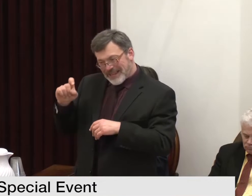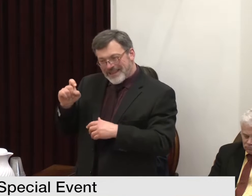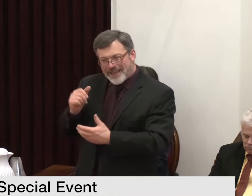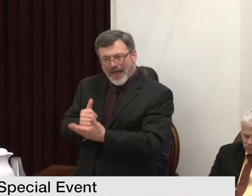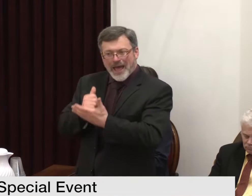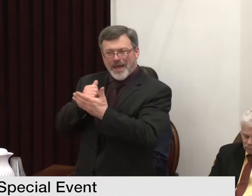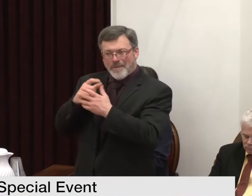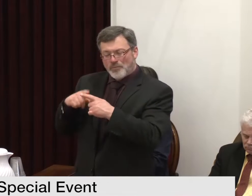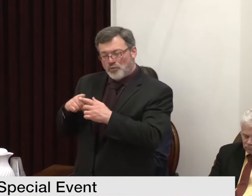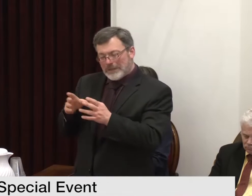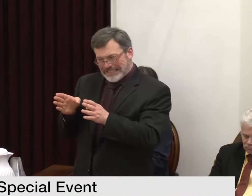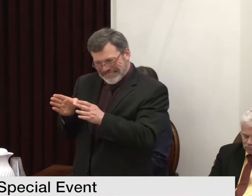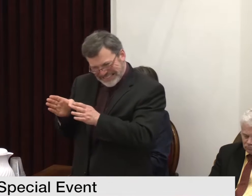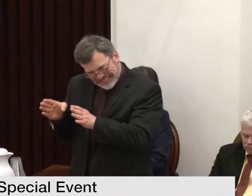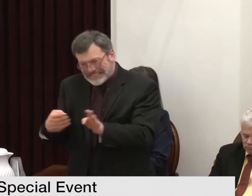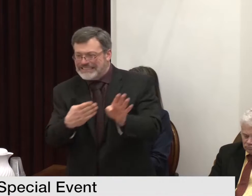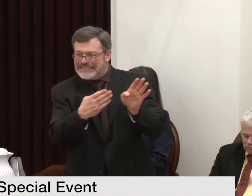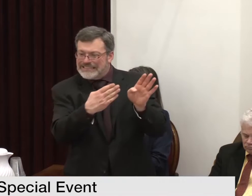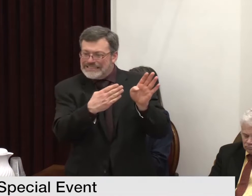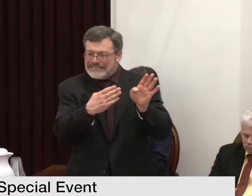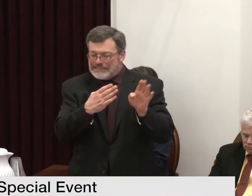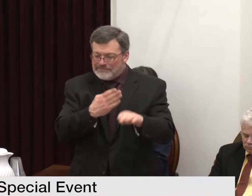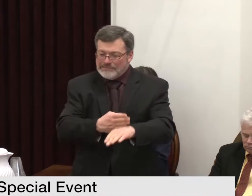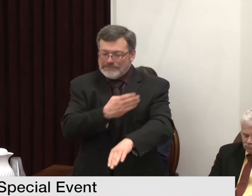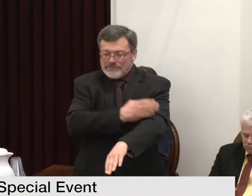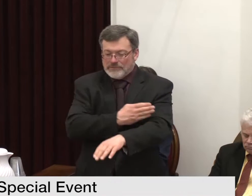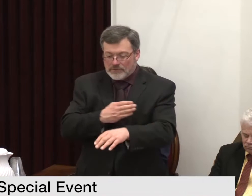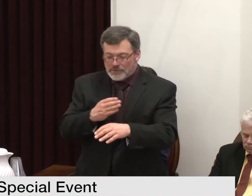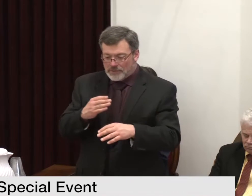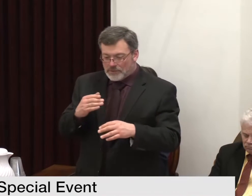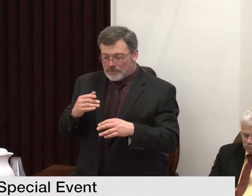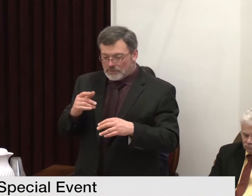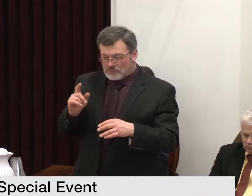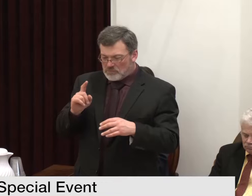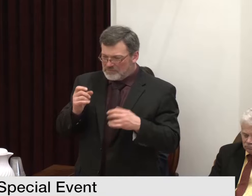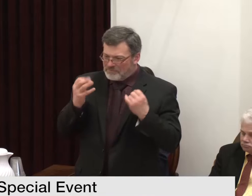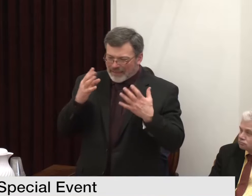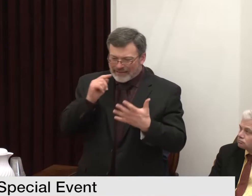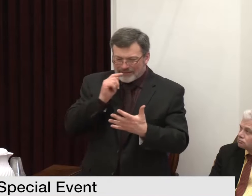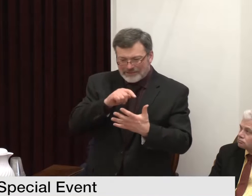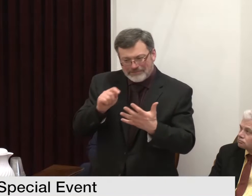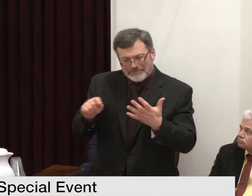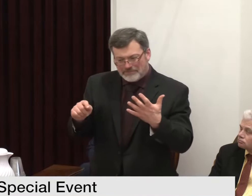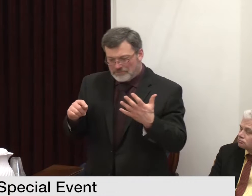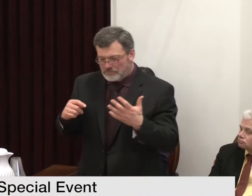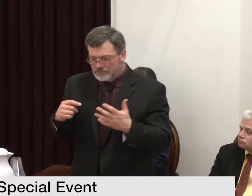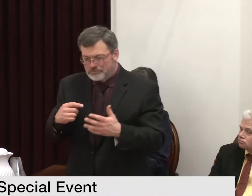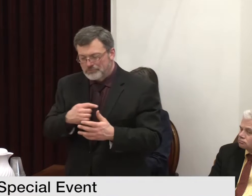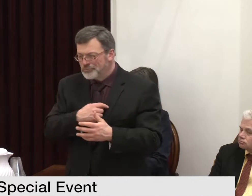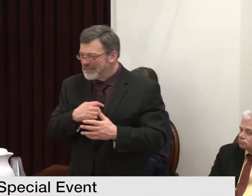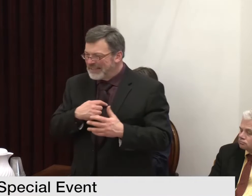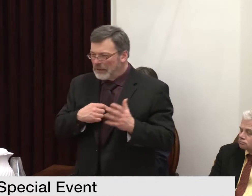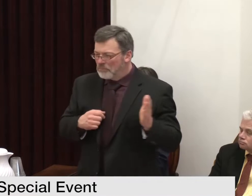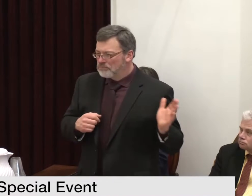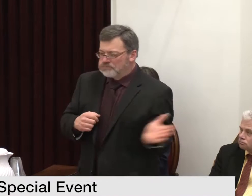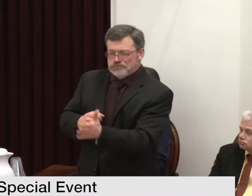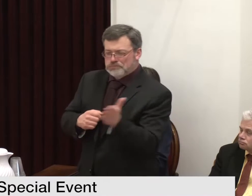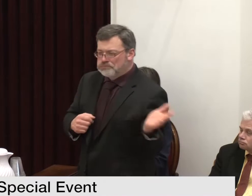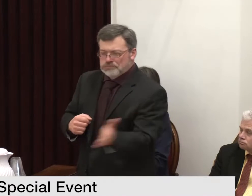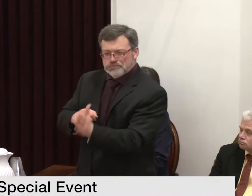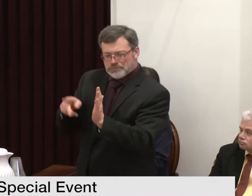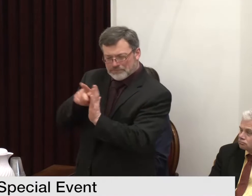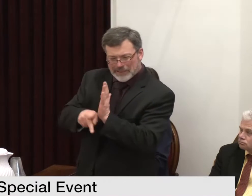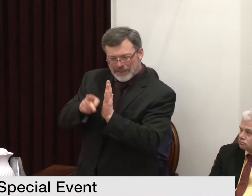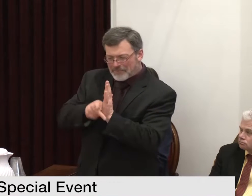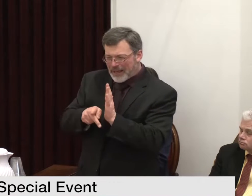Like many other areas, we moved too far and too fast into a policy experiment, and we didn't plan for or